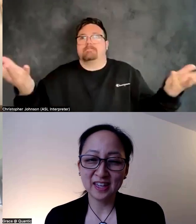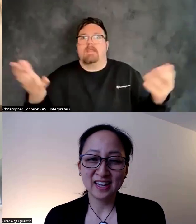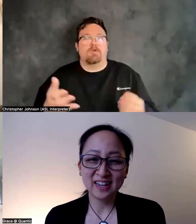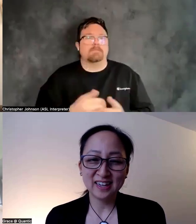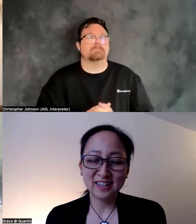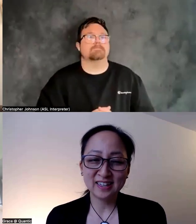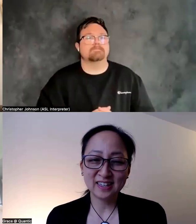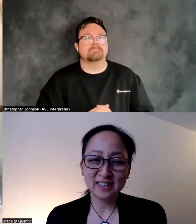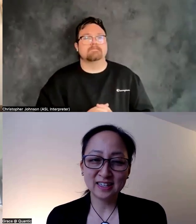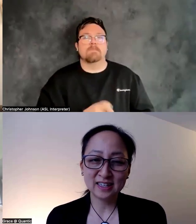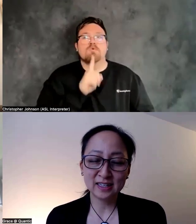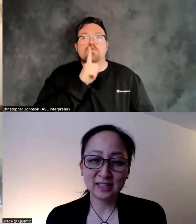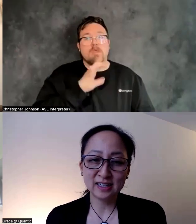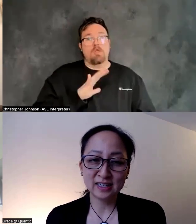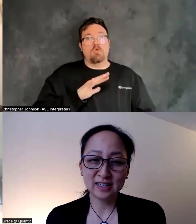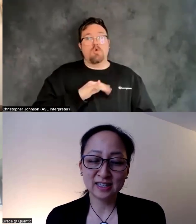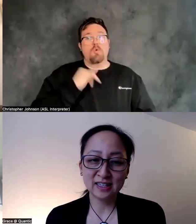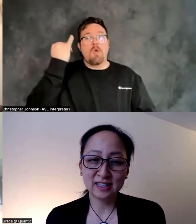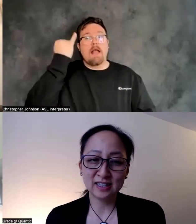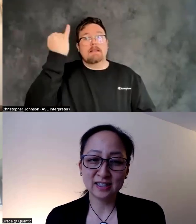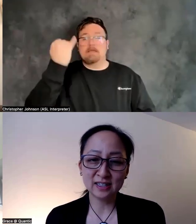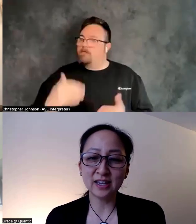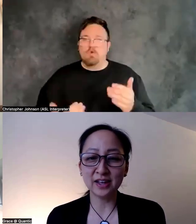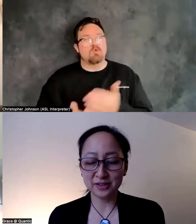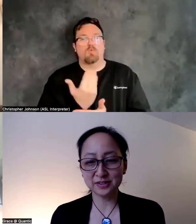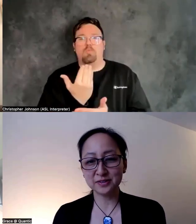And so it's a cool concept. You know, it's very new.